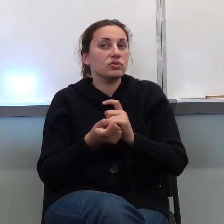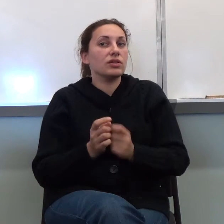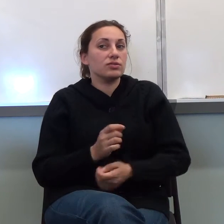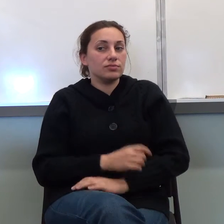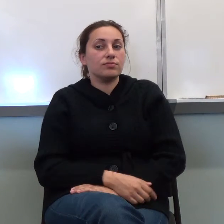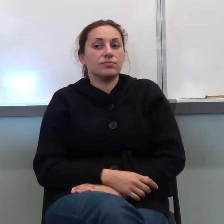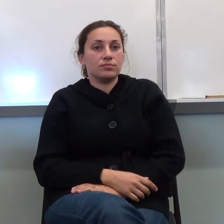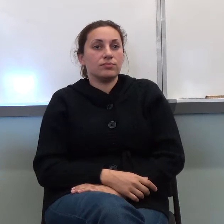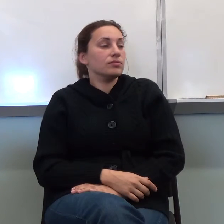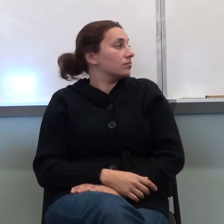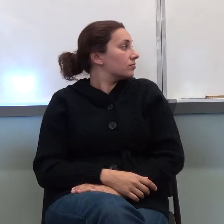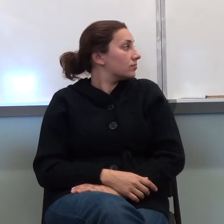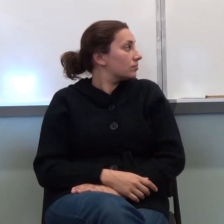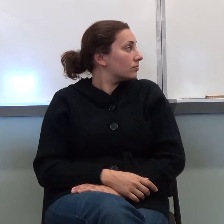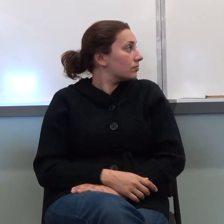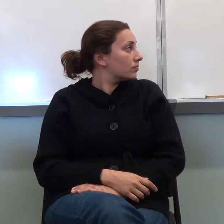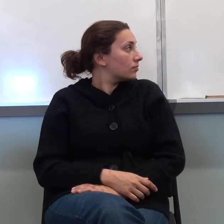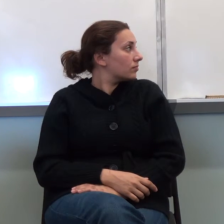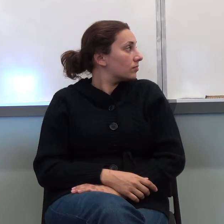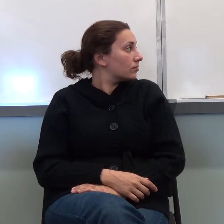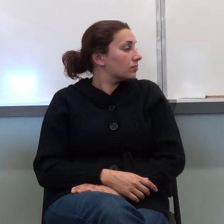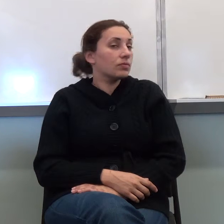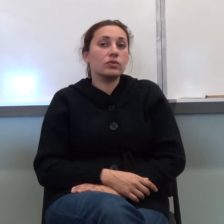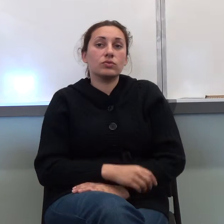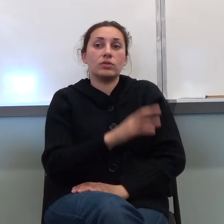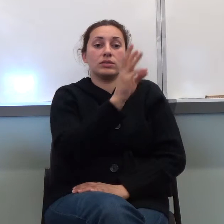So this just puts together 6.1 and 6.2.